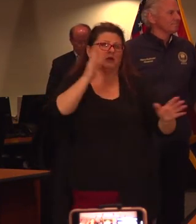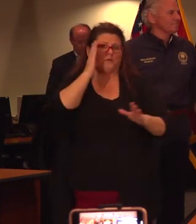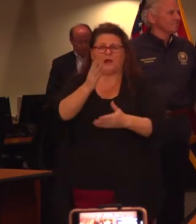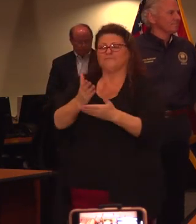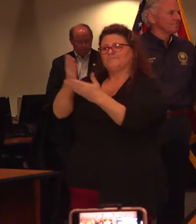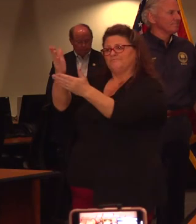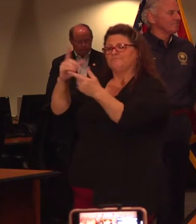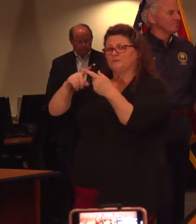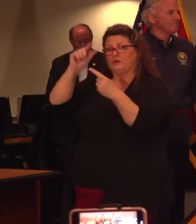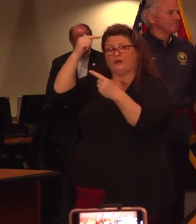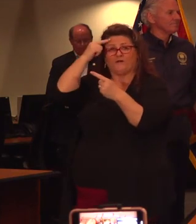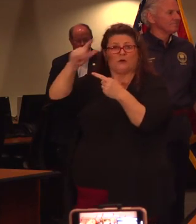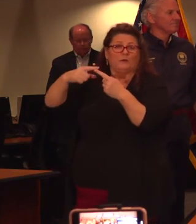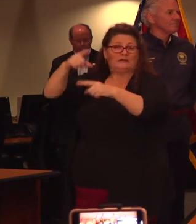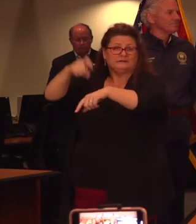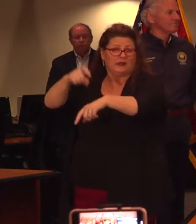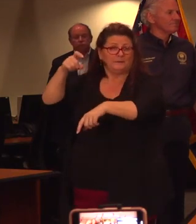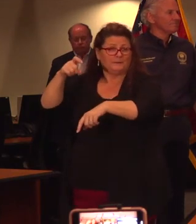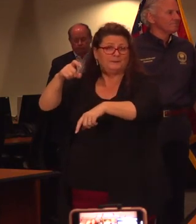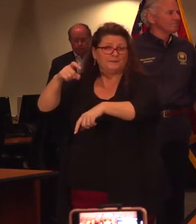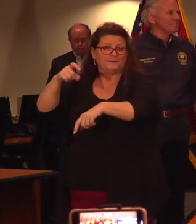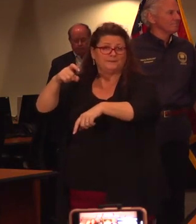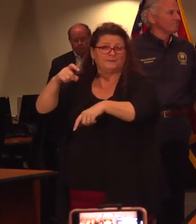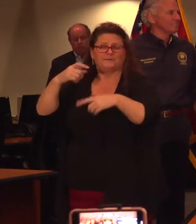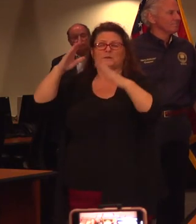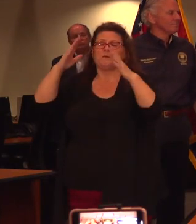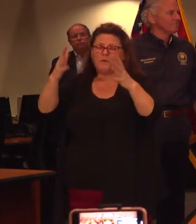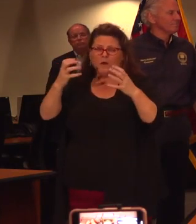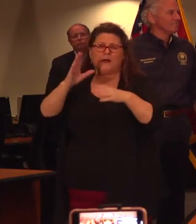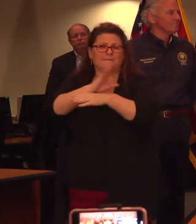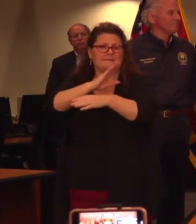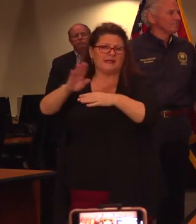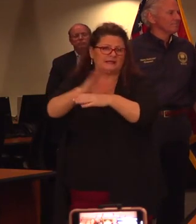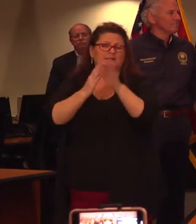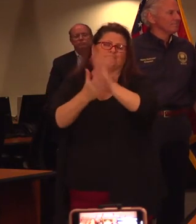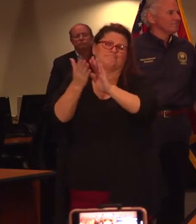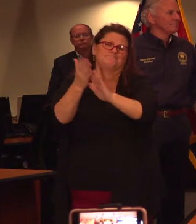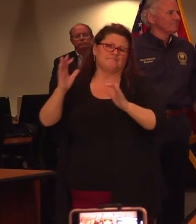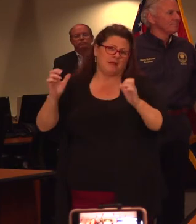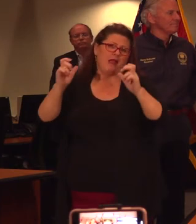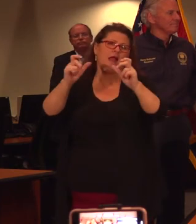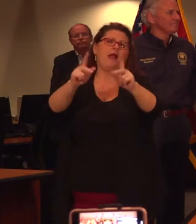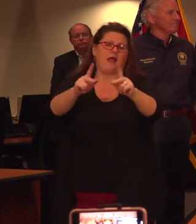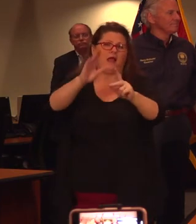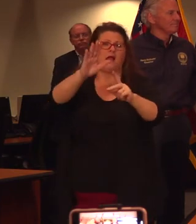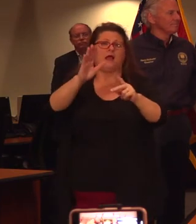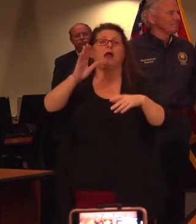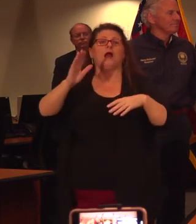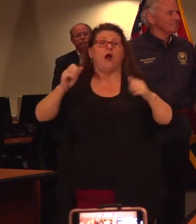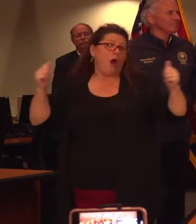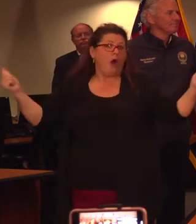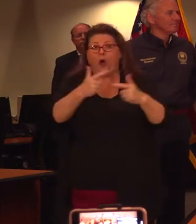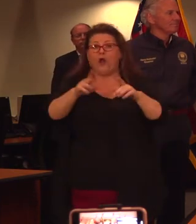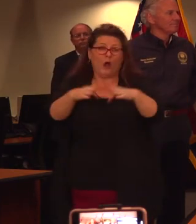governor, and we will be looking forward to bringing our business community back into operation, probably in a staged way,